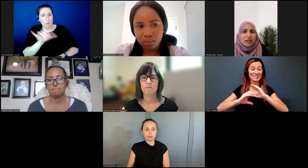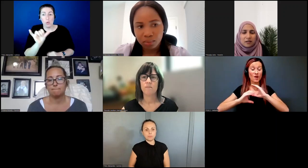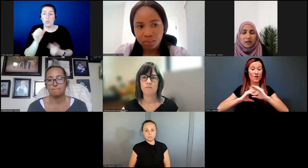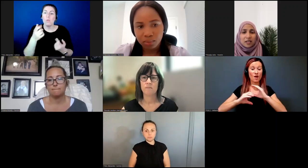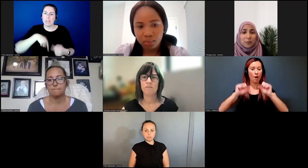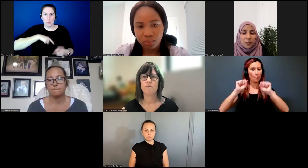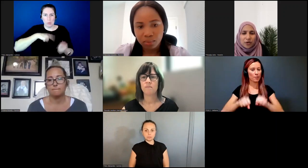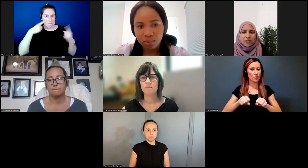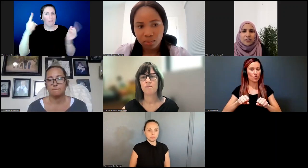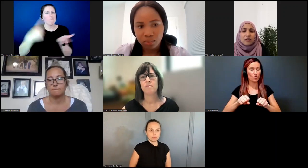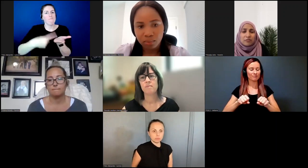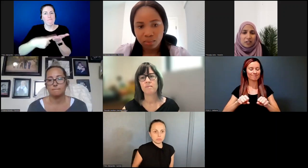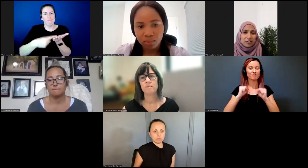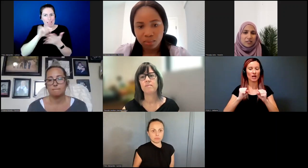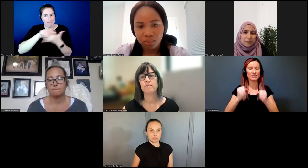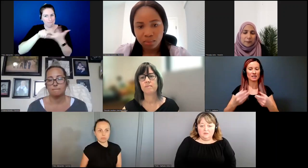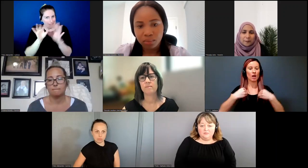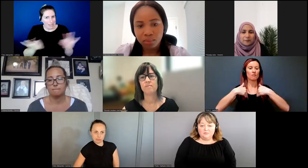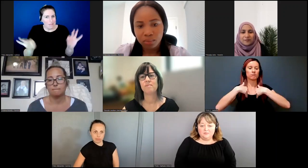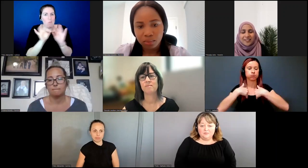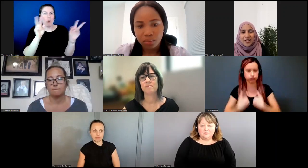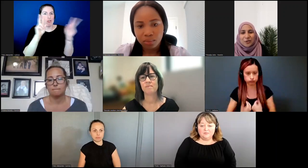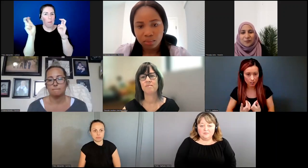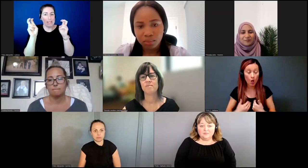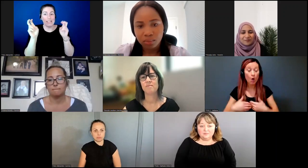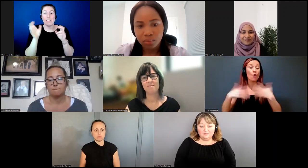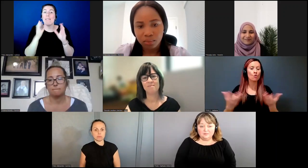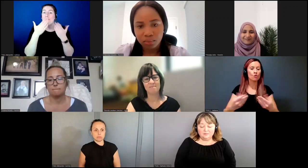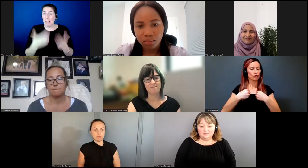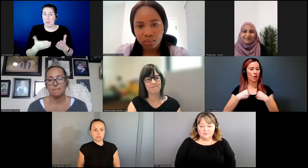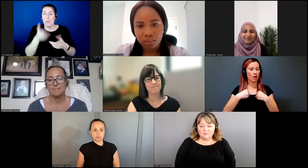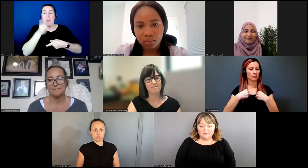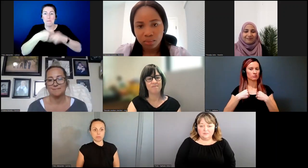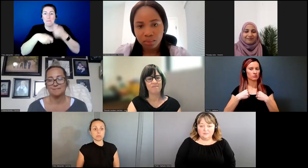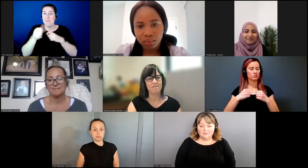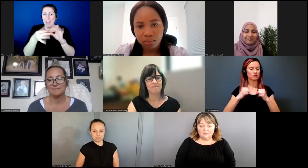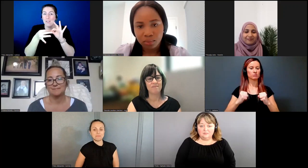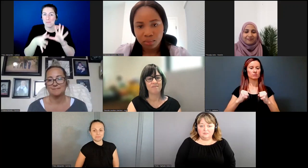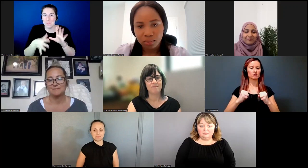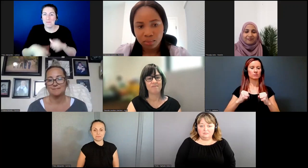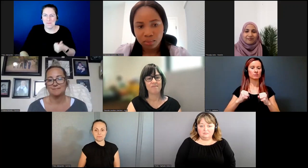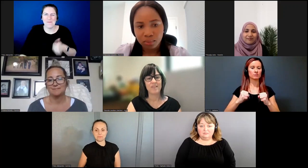things that are important and relevant. Thank you.